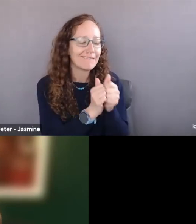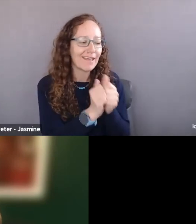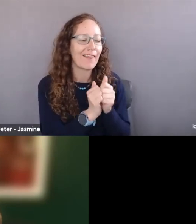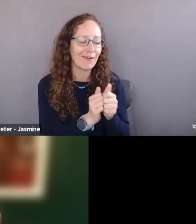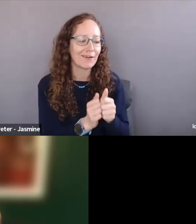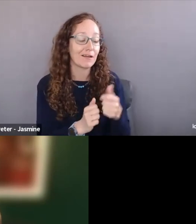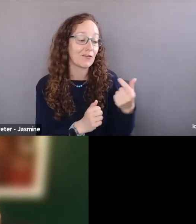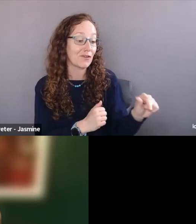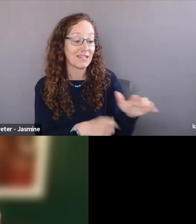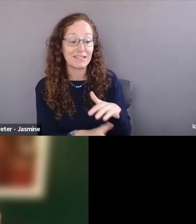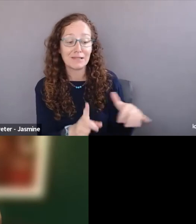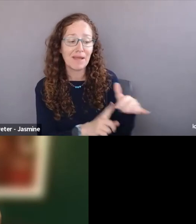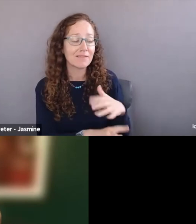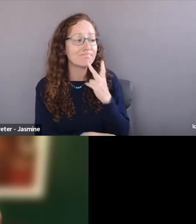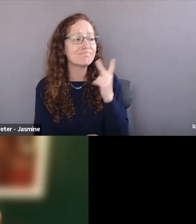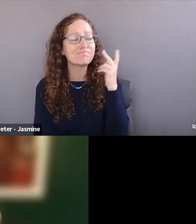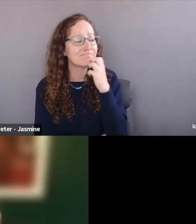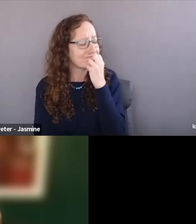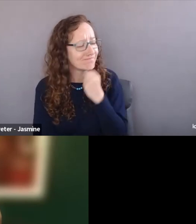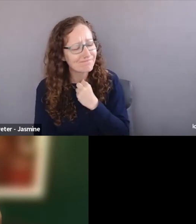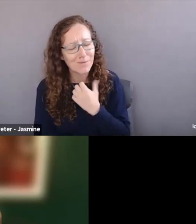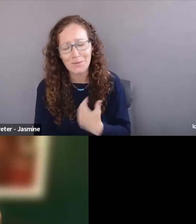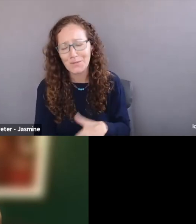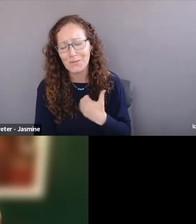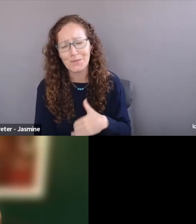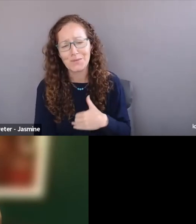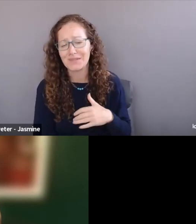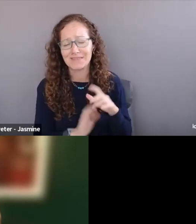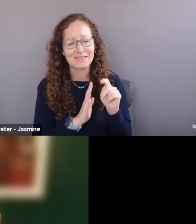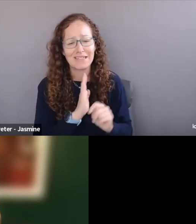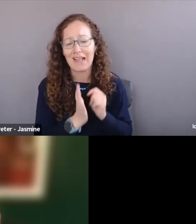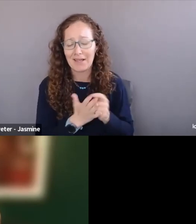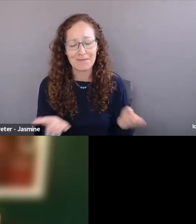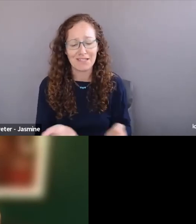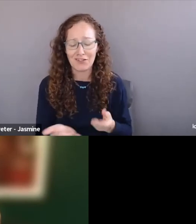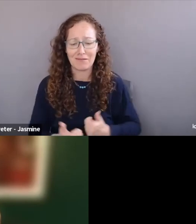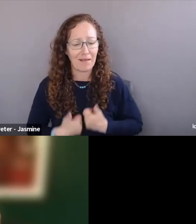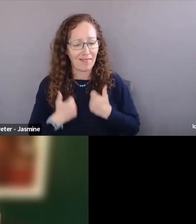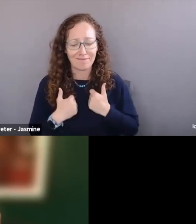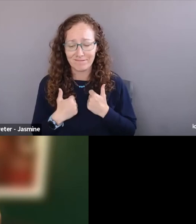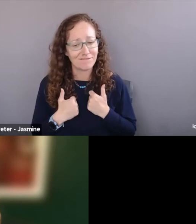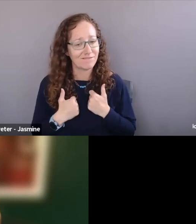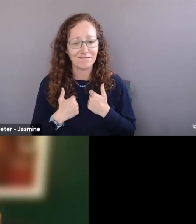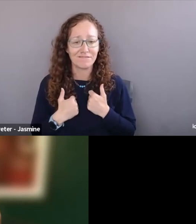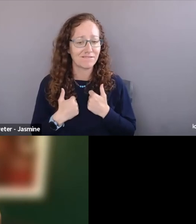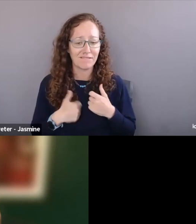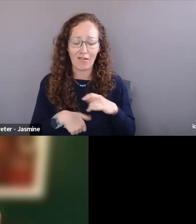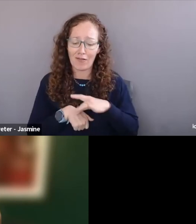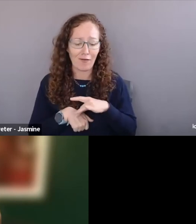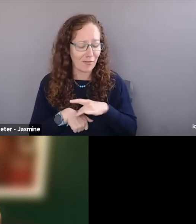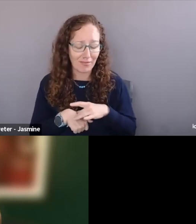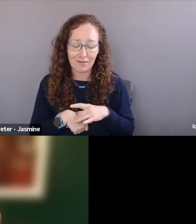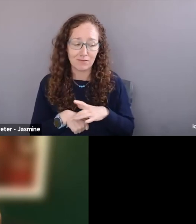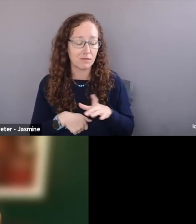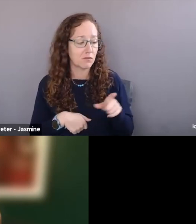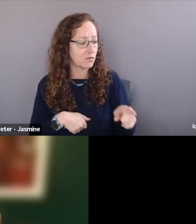one of my most cherished times on planet Earth. What is your hope, Laura, as